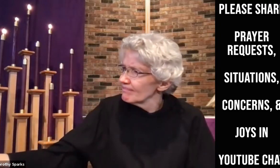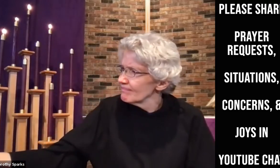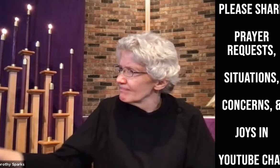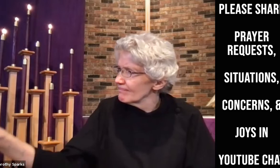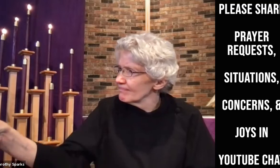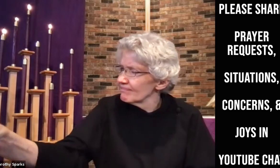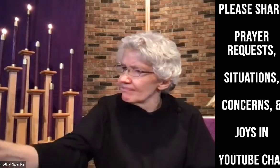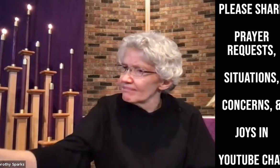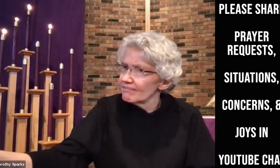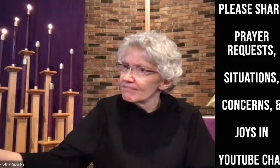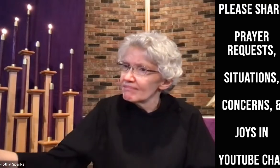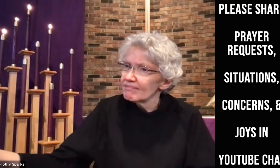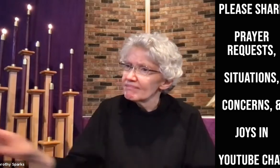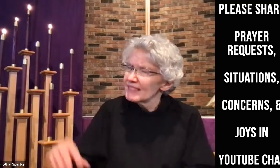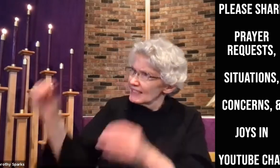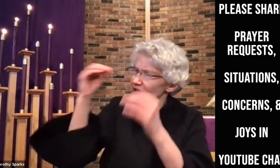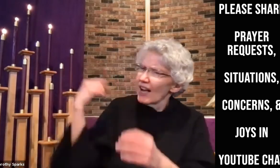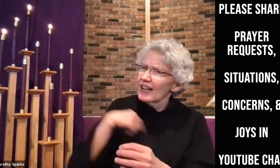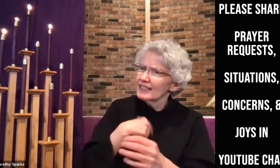our Lent journey.